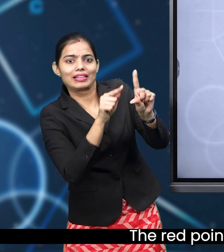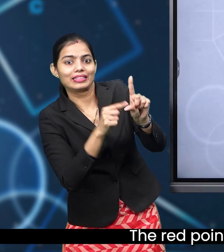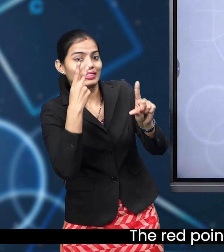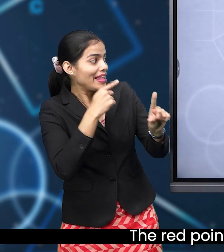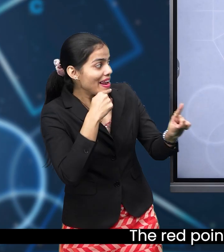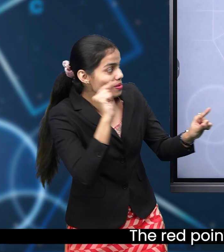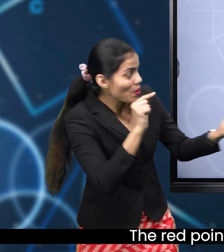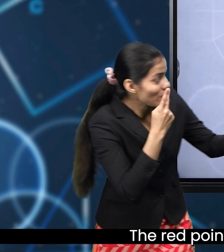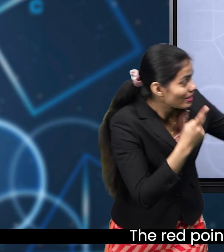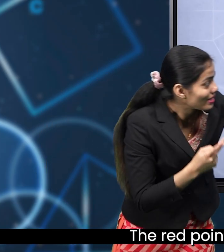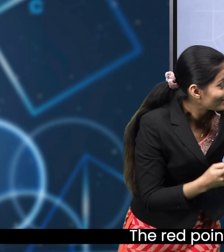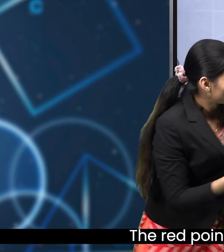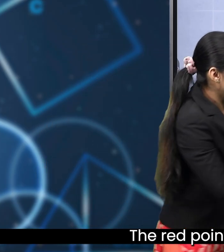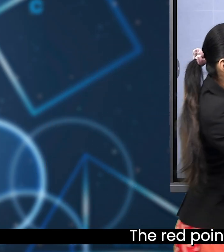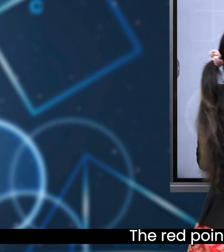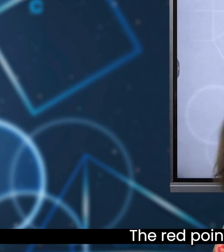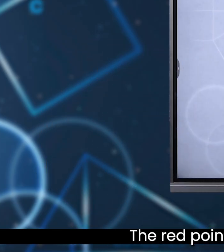angle.